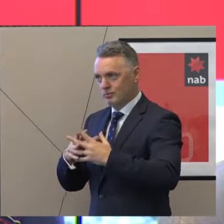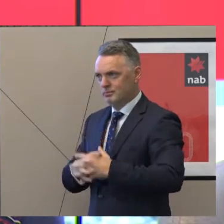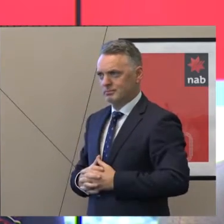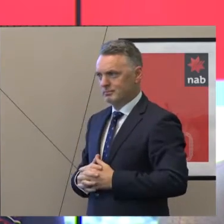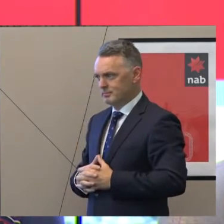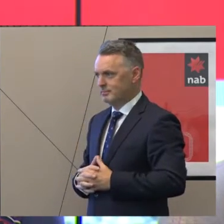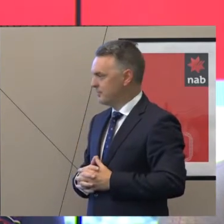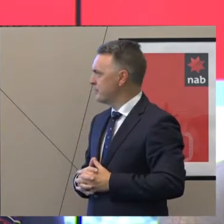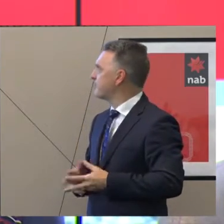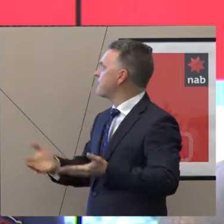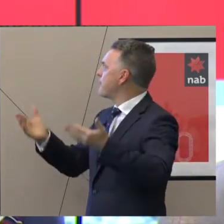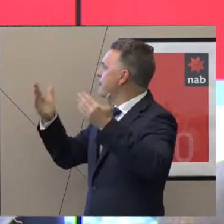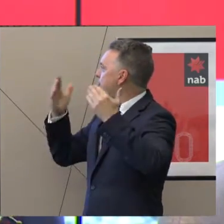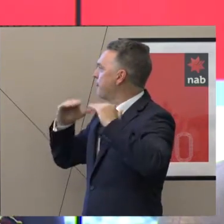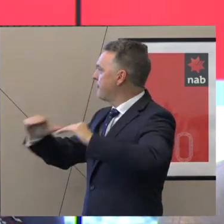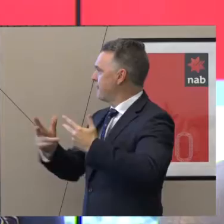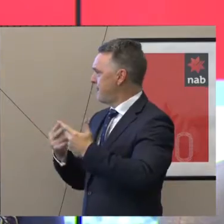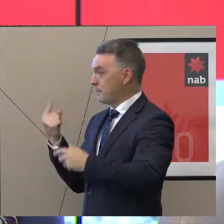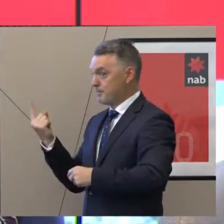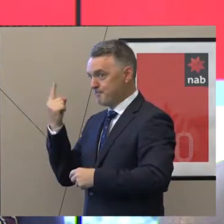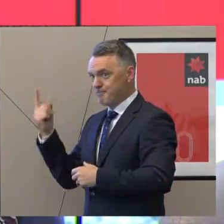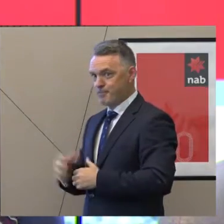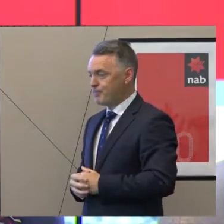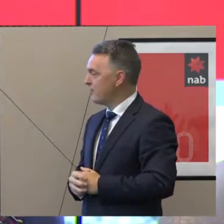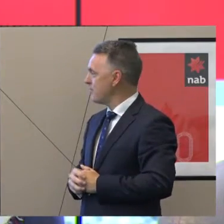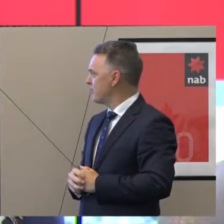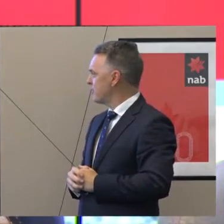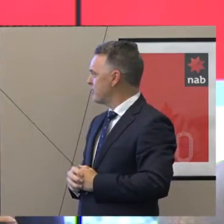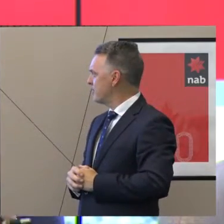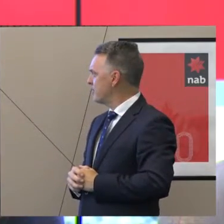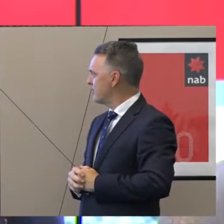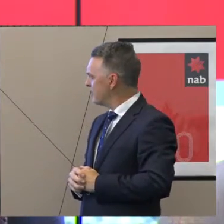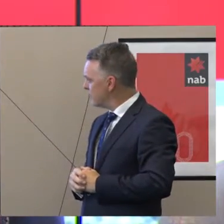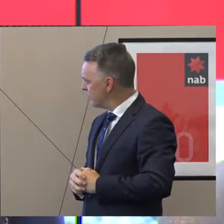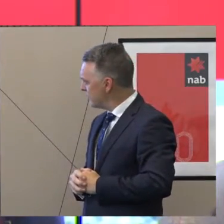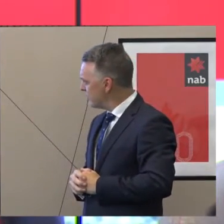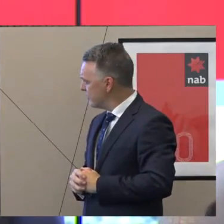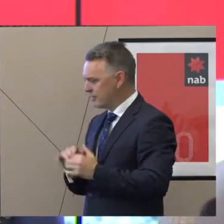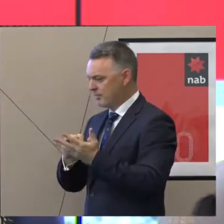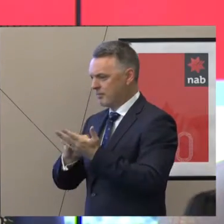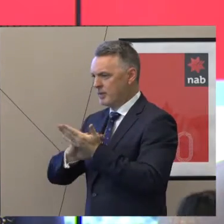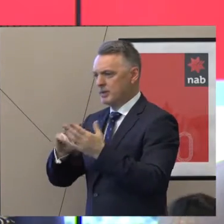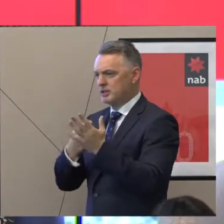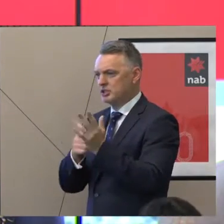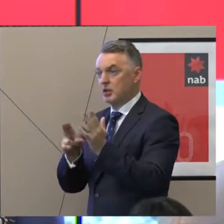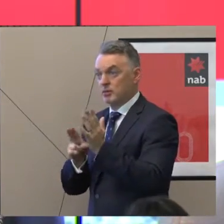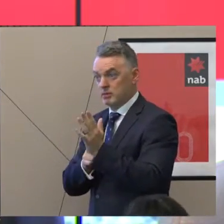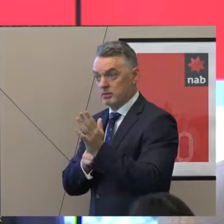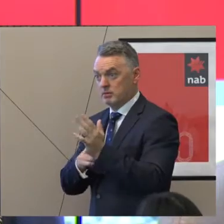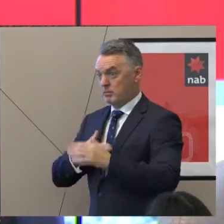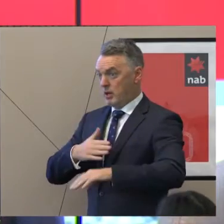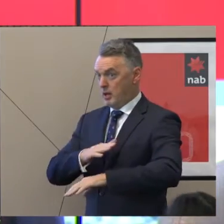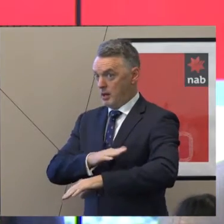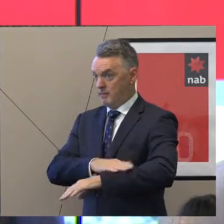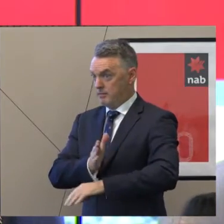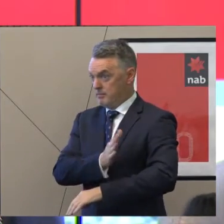Now, who else do we have up here on stage with me? Somebody else. We have Sharon Greenick, who is on my left, who's